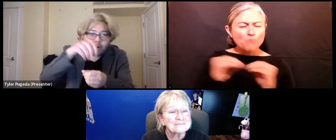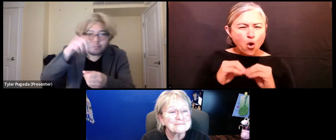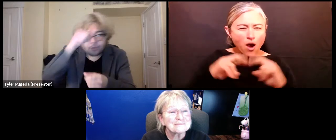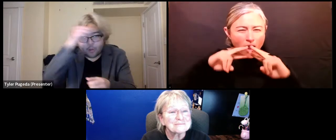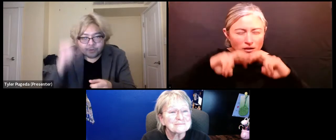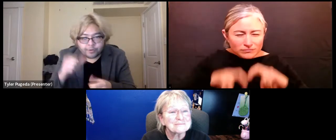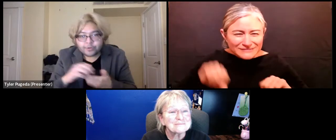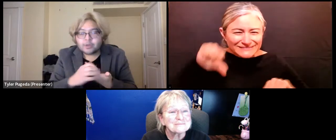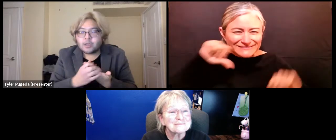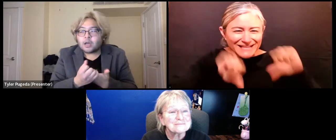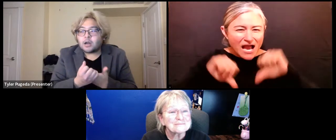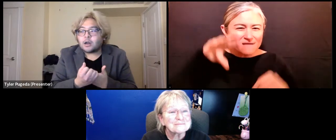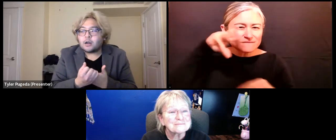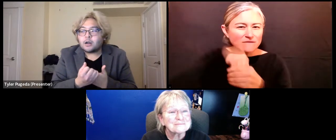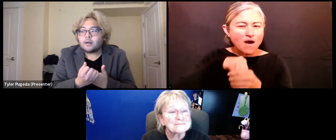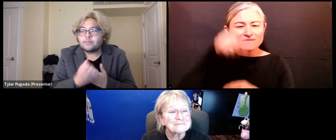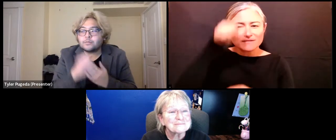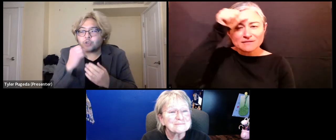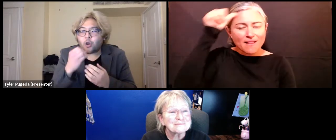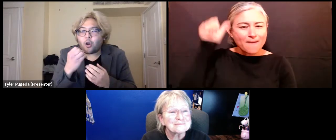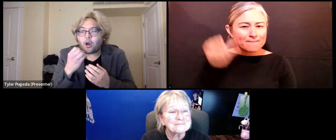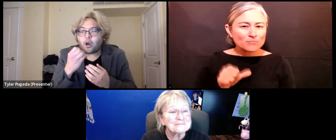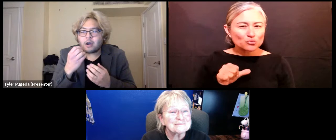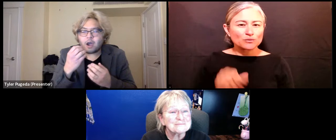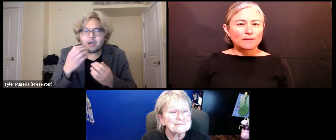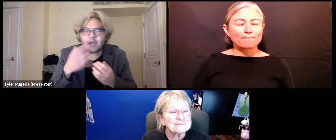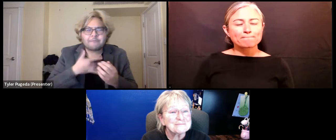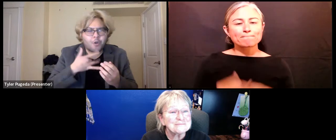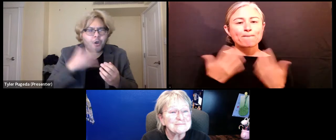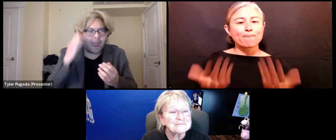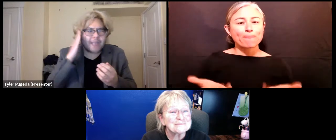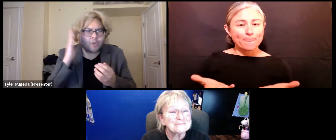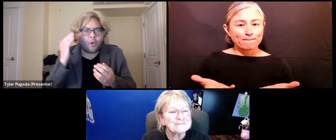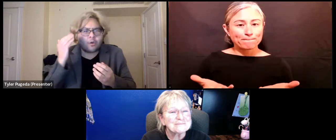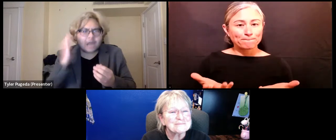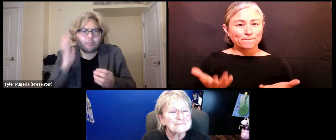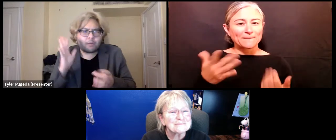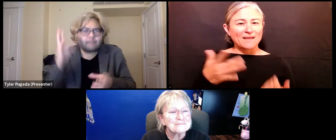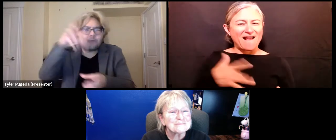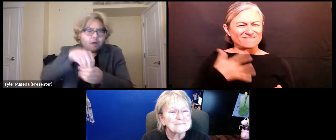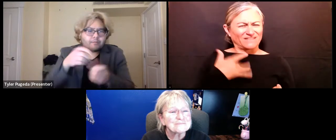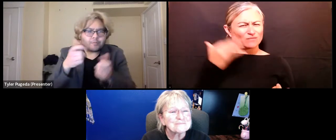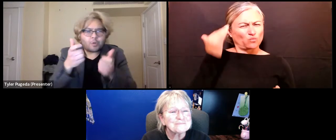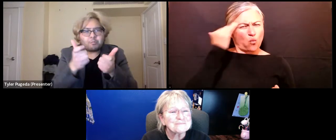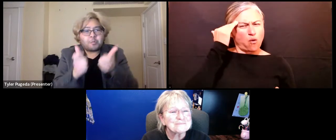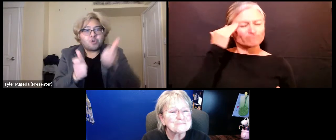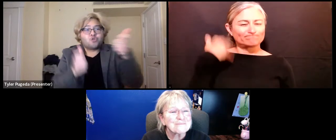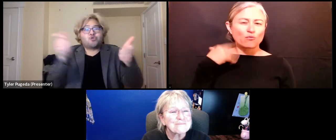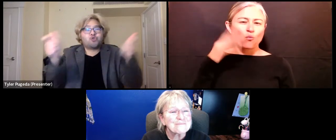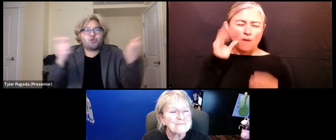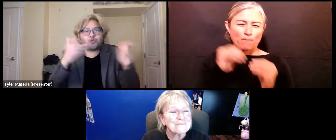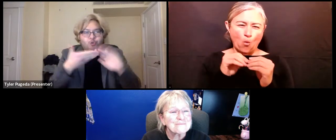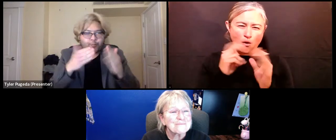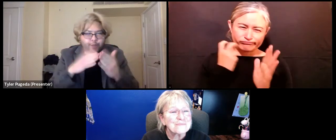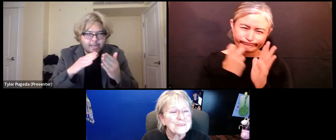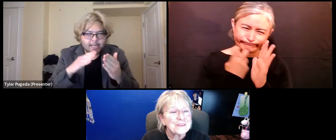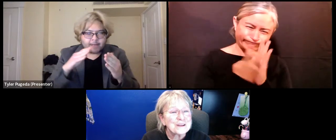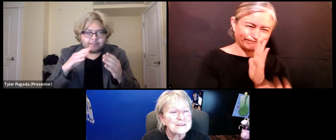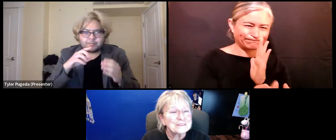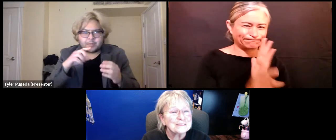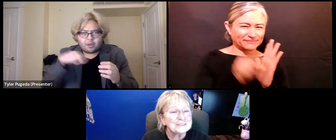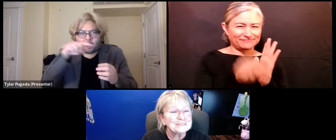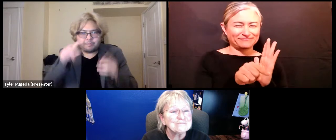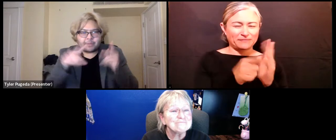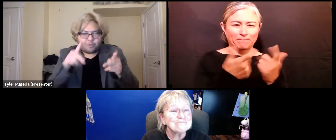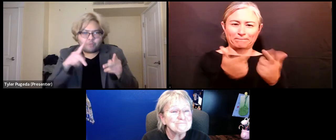a disease, and science is showing more and more and finding out more information about Alzheimer's. And I feel that we will be involved